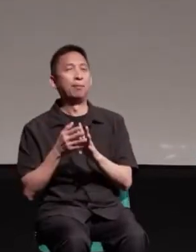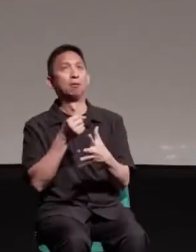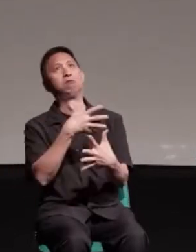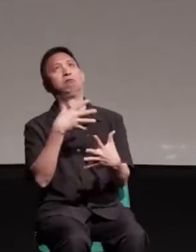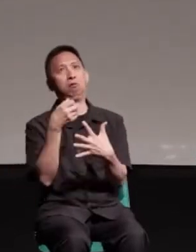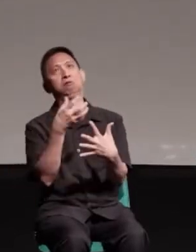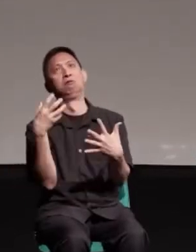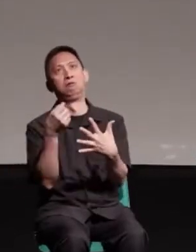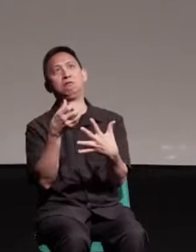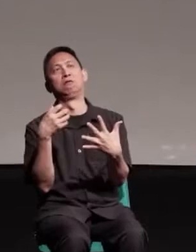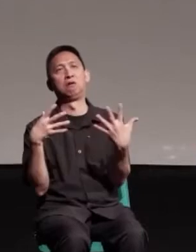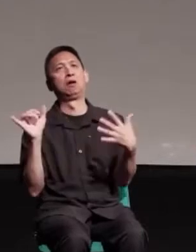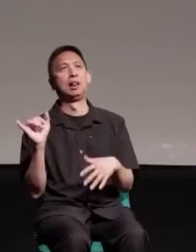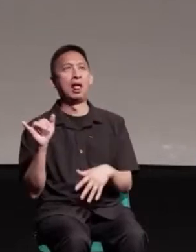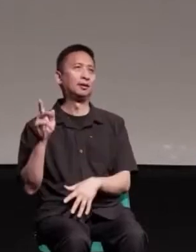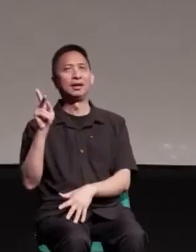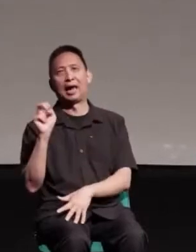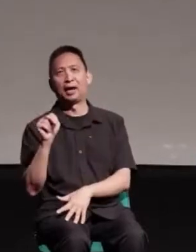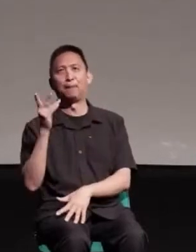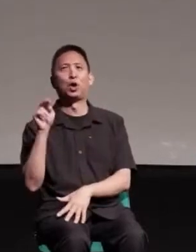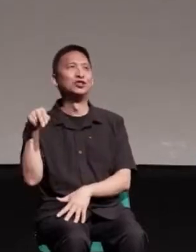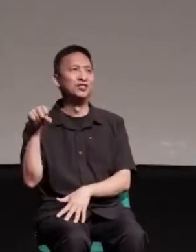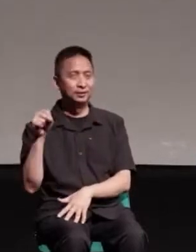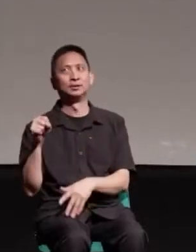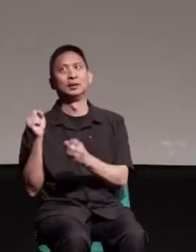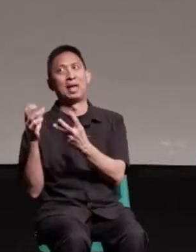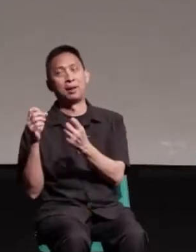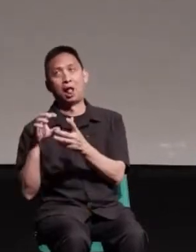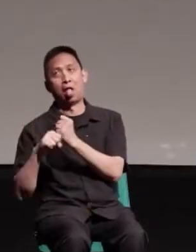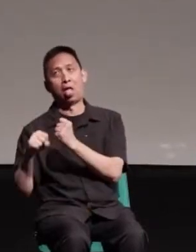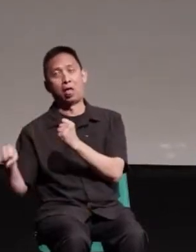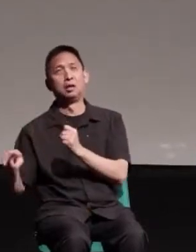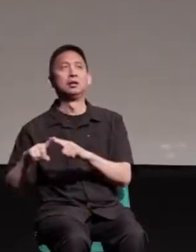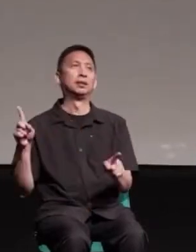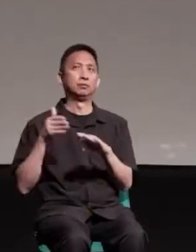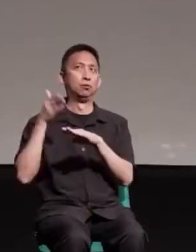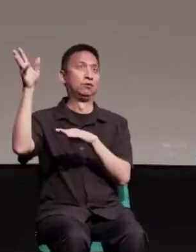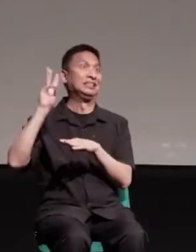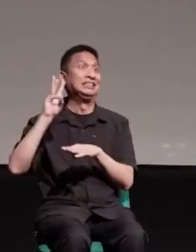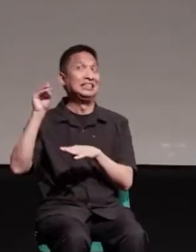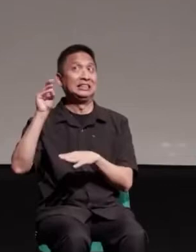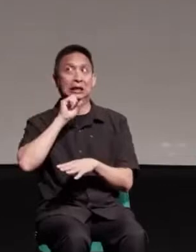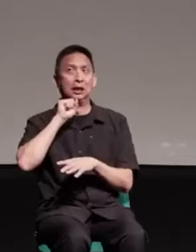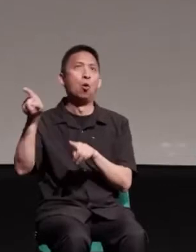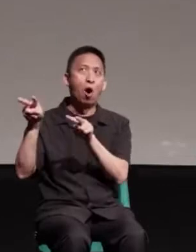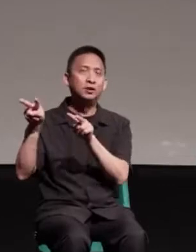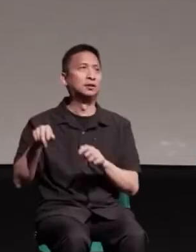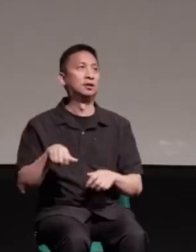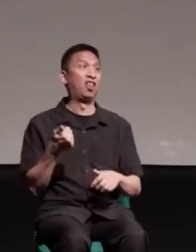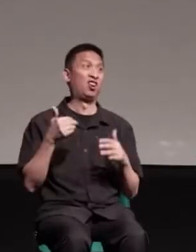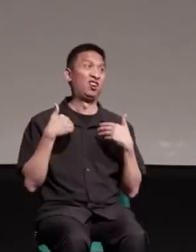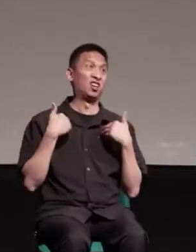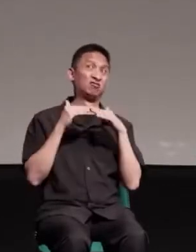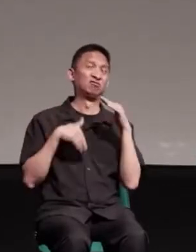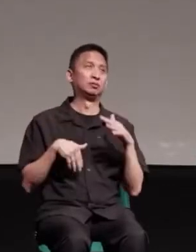Very popular with the retired and over 60 crowd, but nobody else has any idea what is happening in public